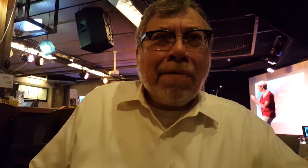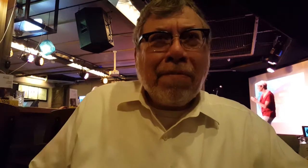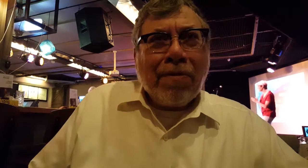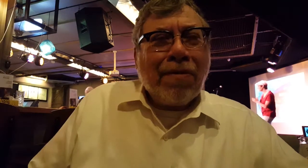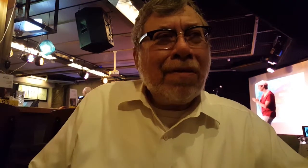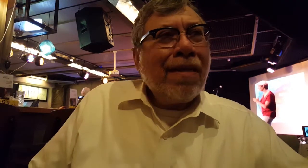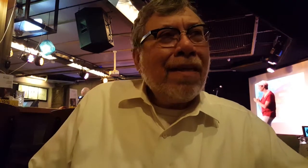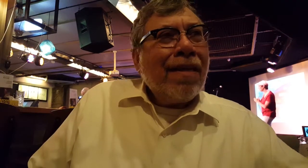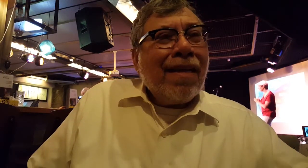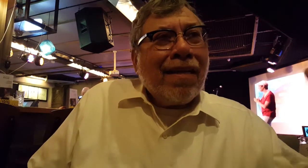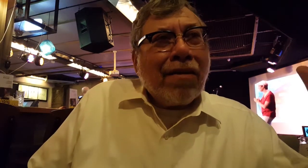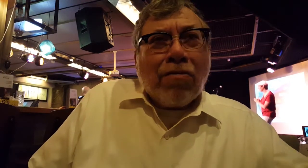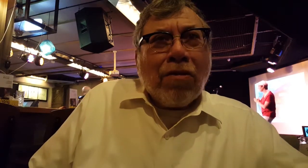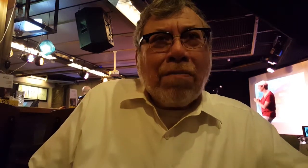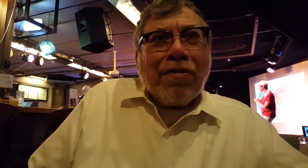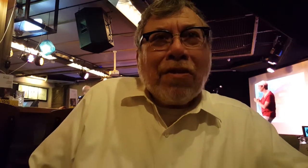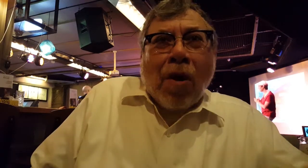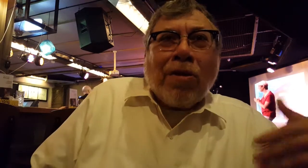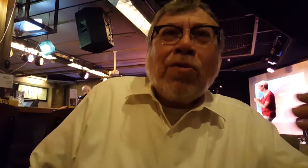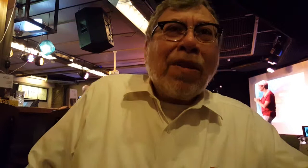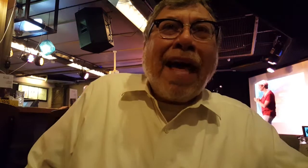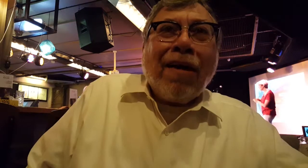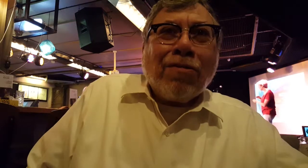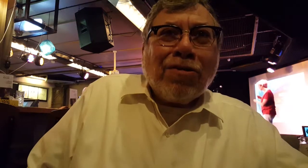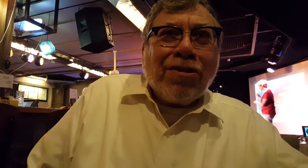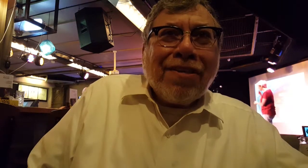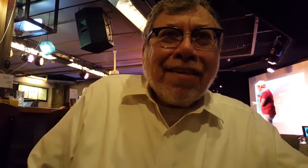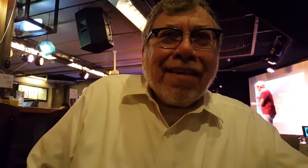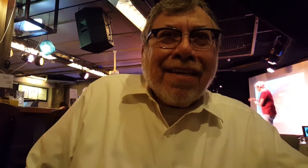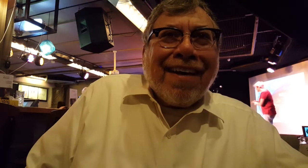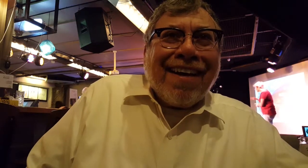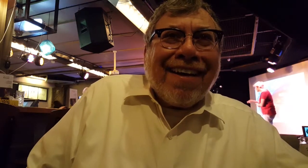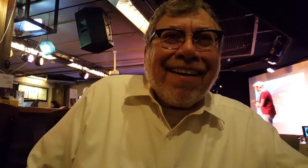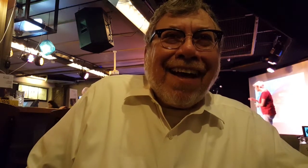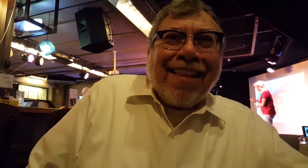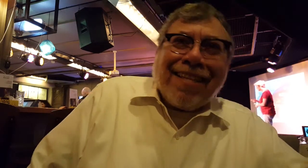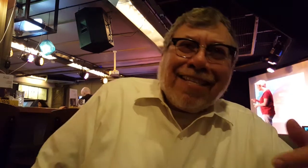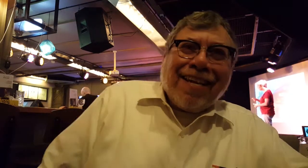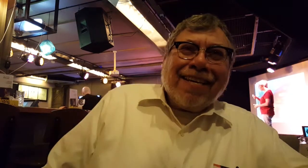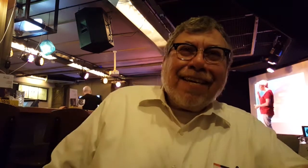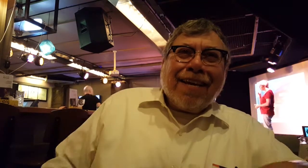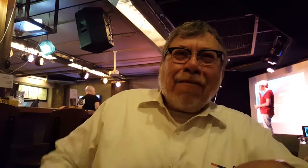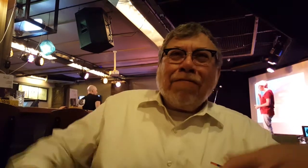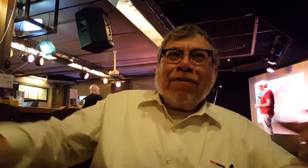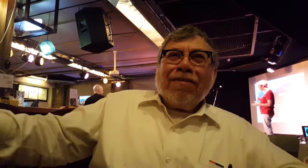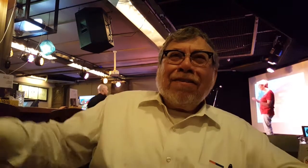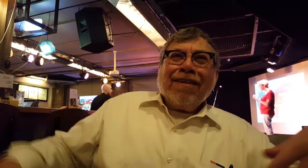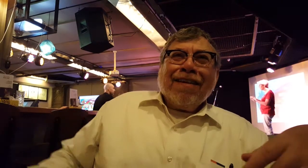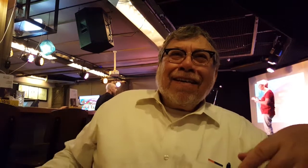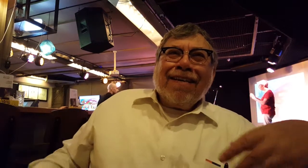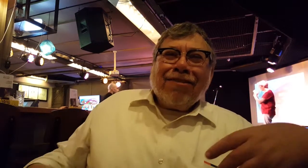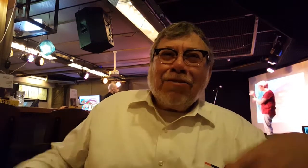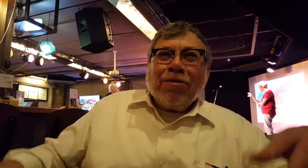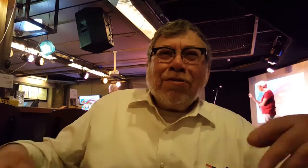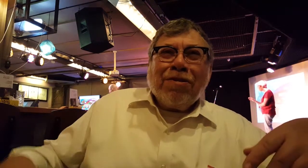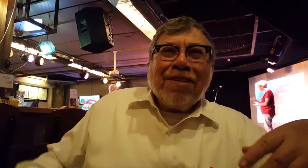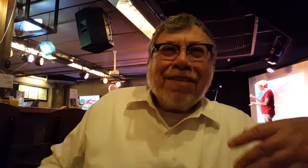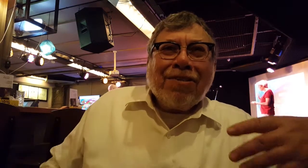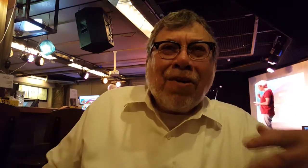people in a group, you go into a lounge. I like to say you kick off your shoes, you